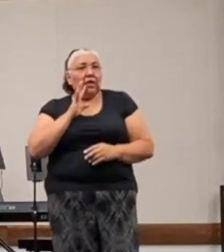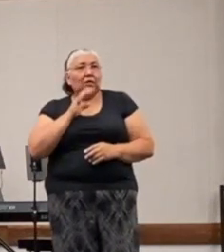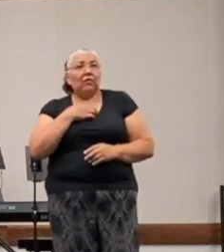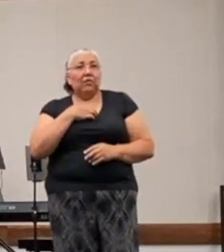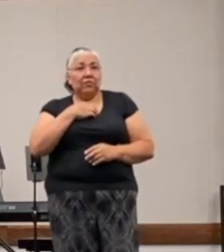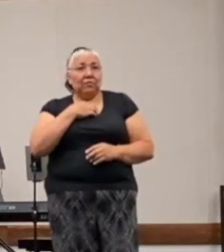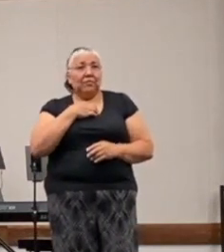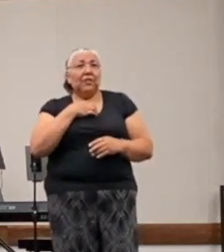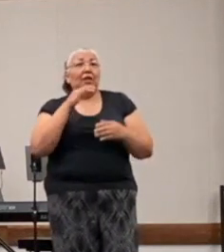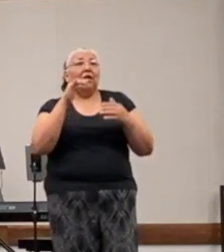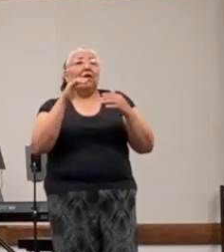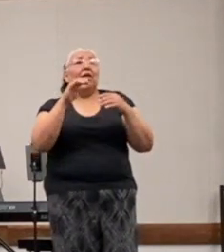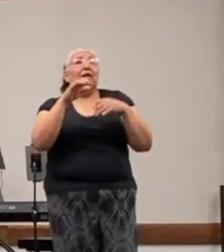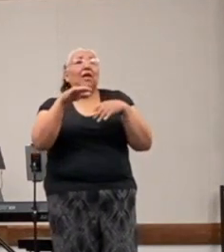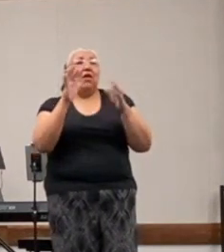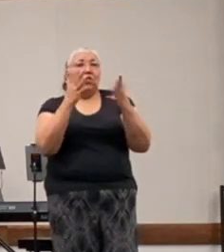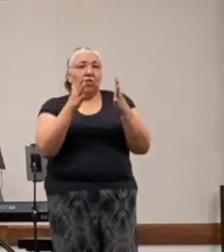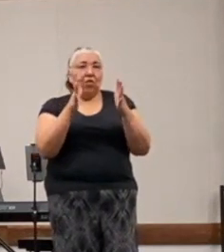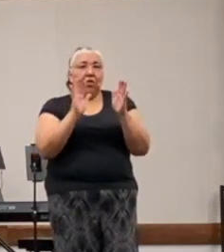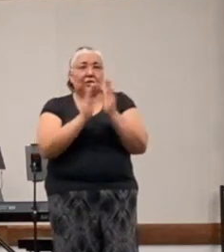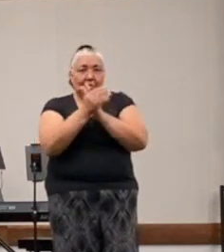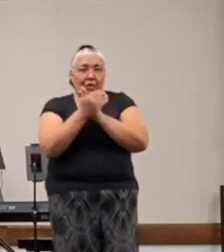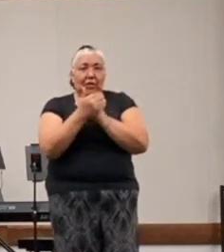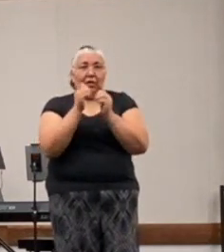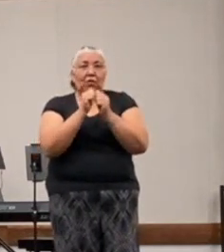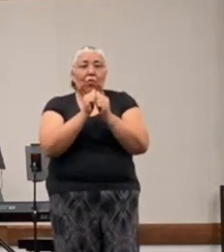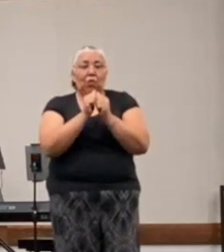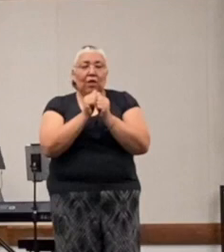adultery with her in his heart.